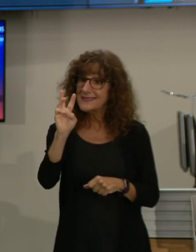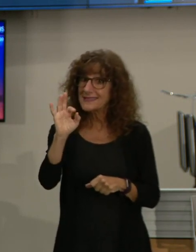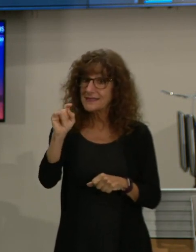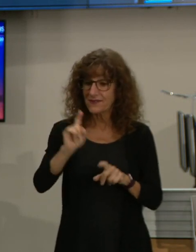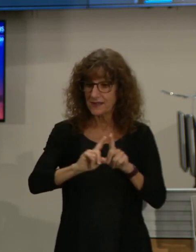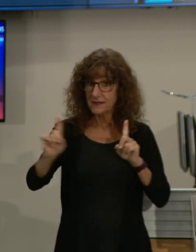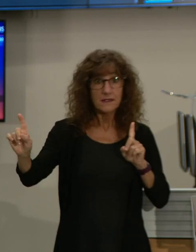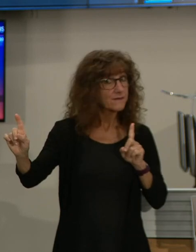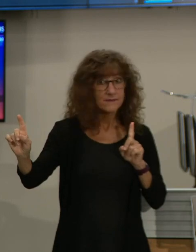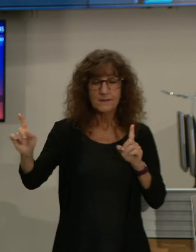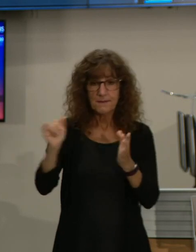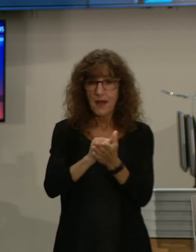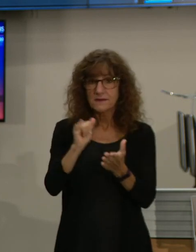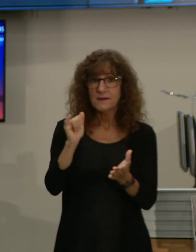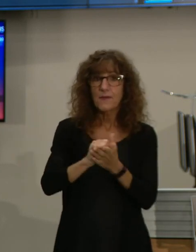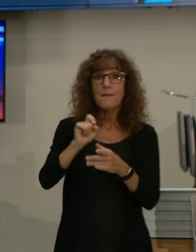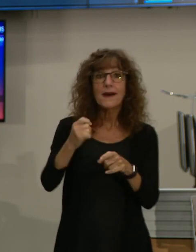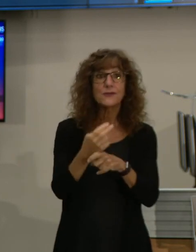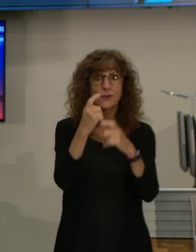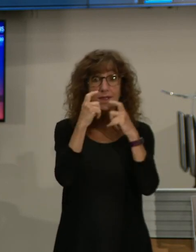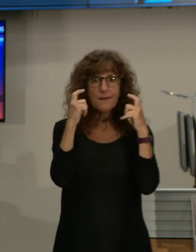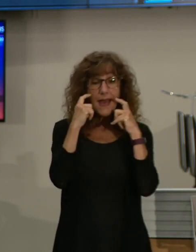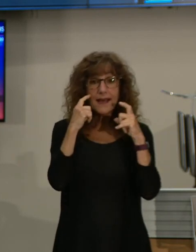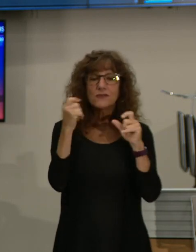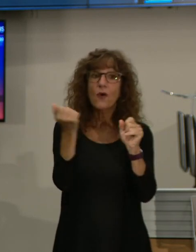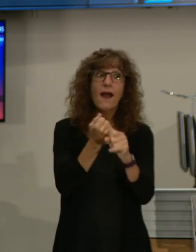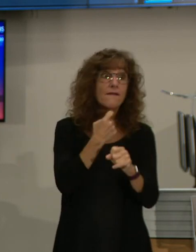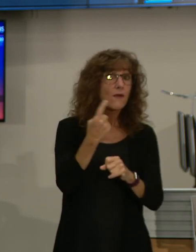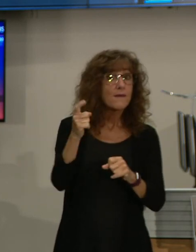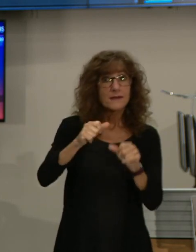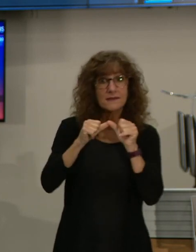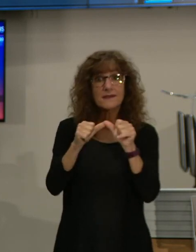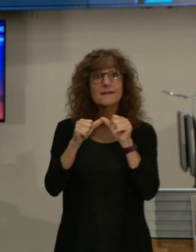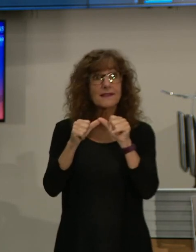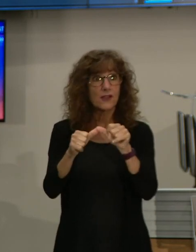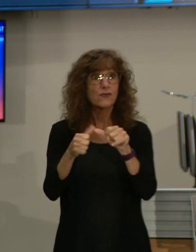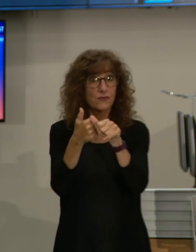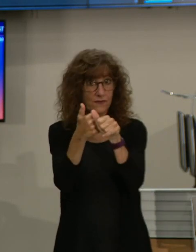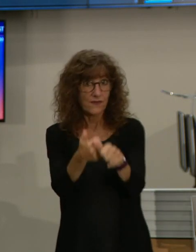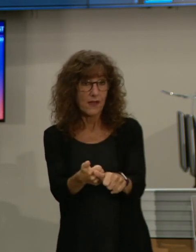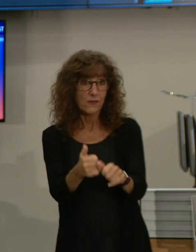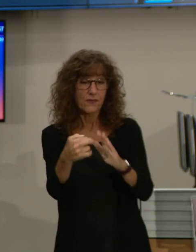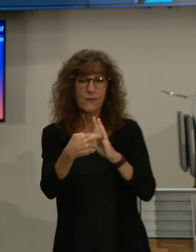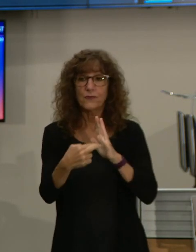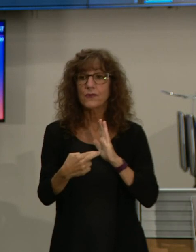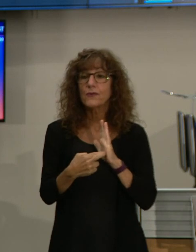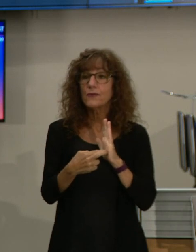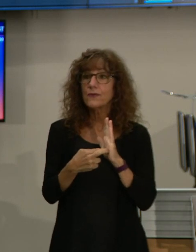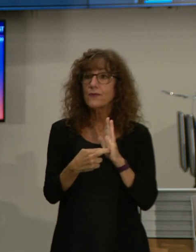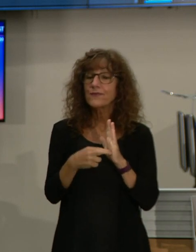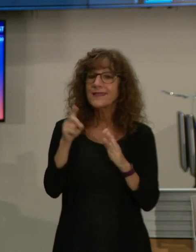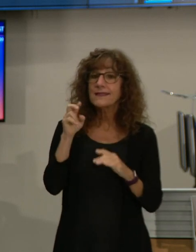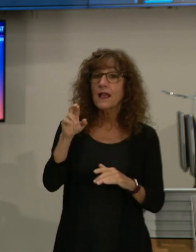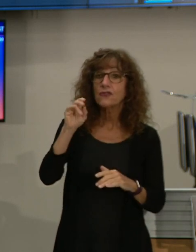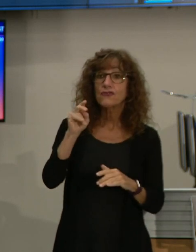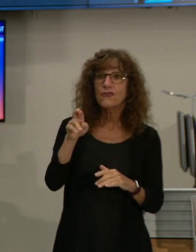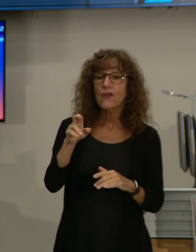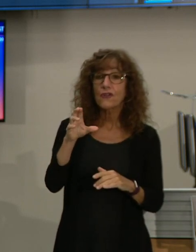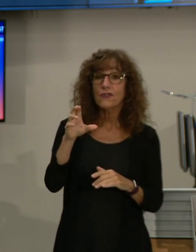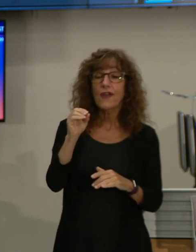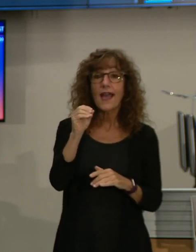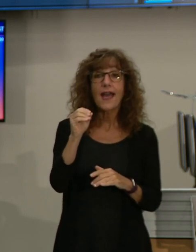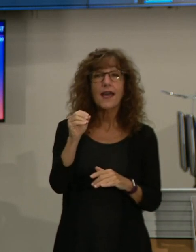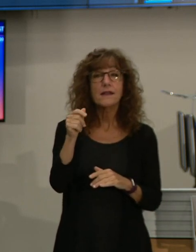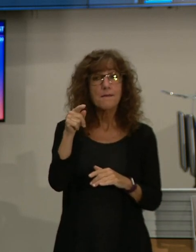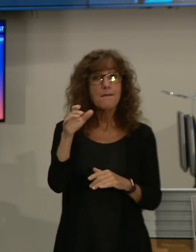social distancing is not possible. And so we want everyone to continue to be in compliance there. Dr. Carter and our public health